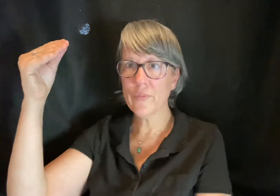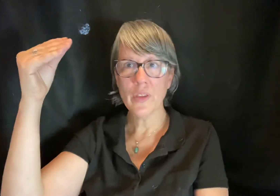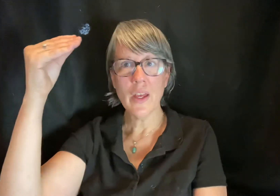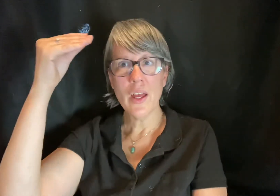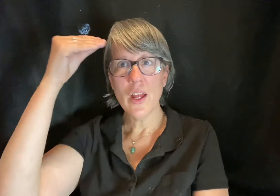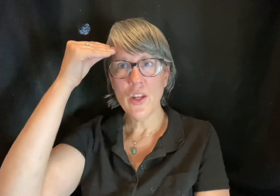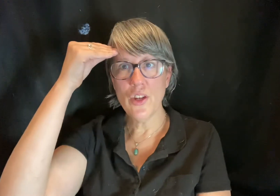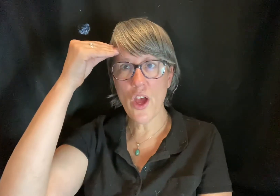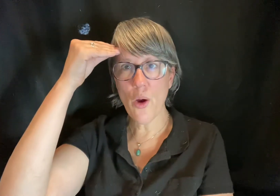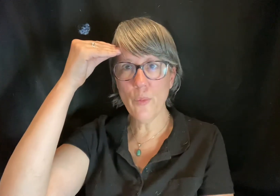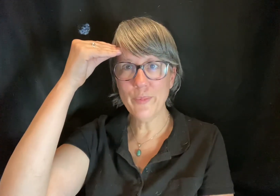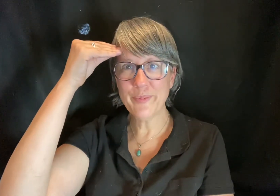No.